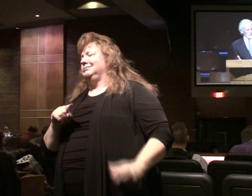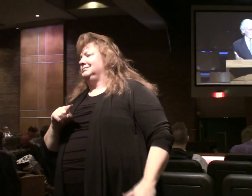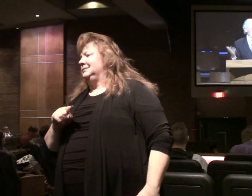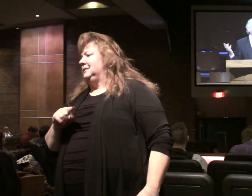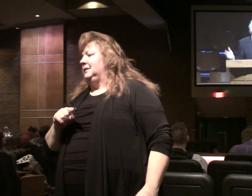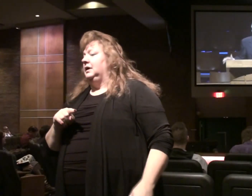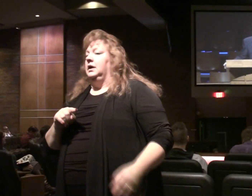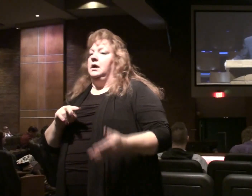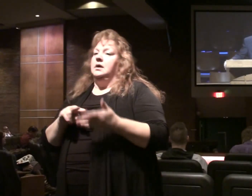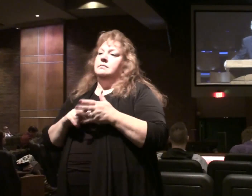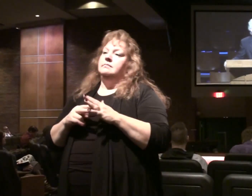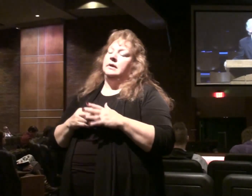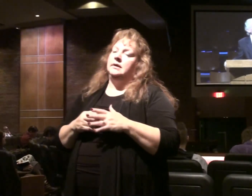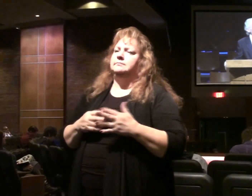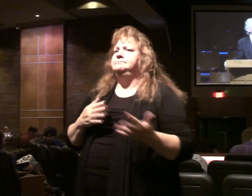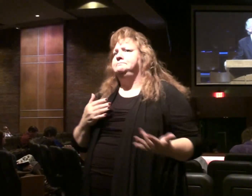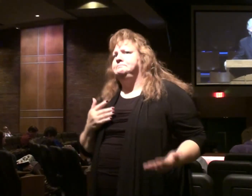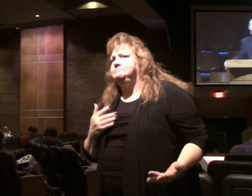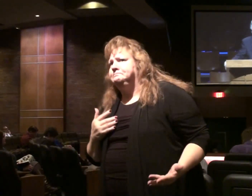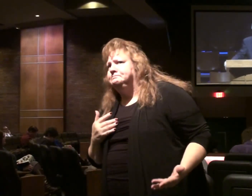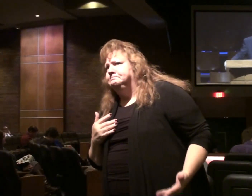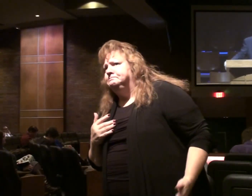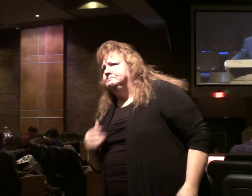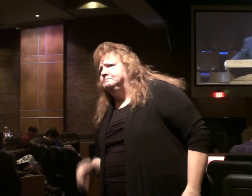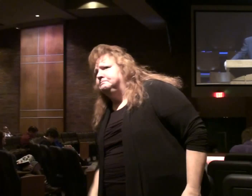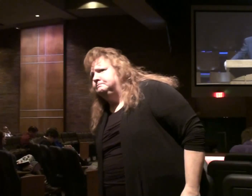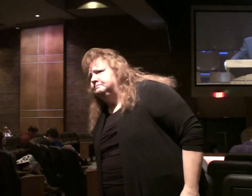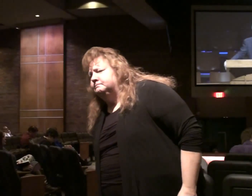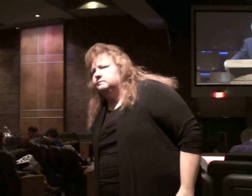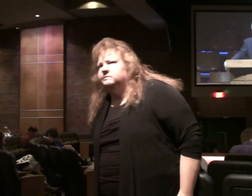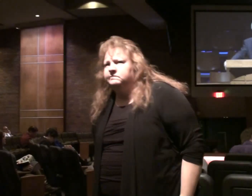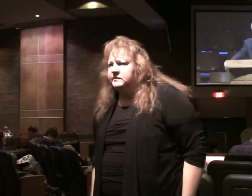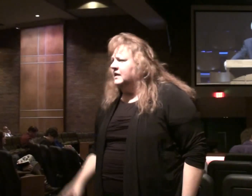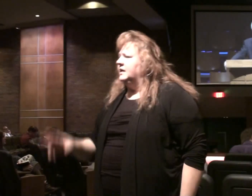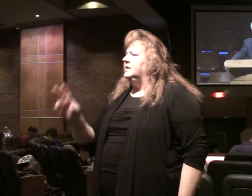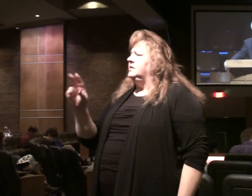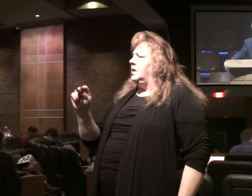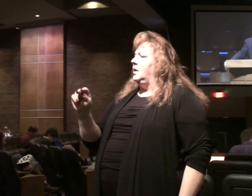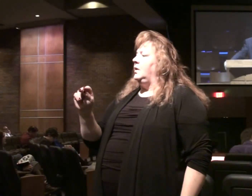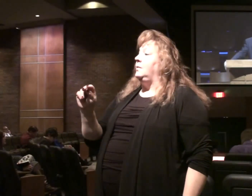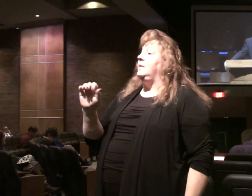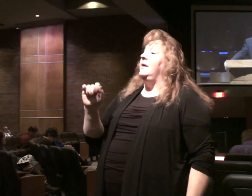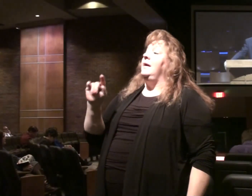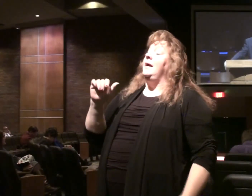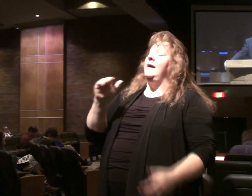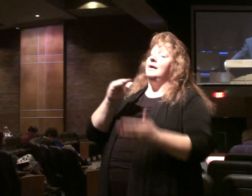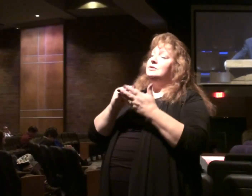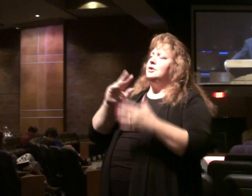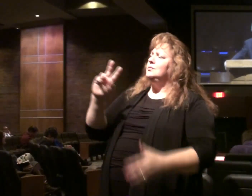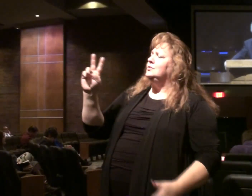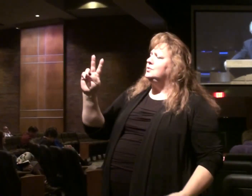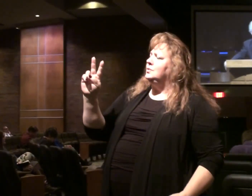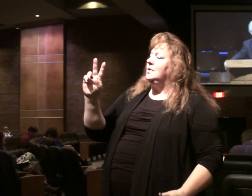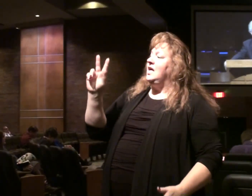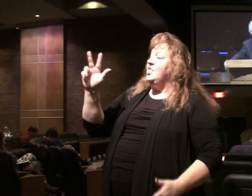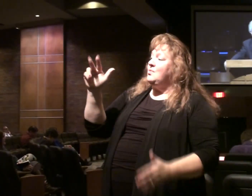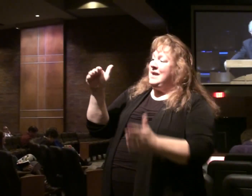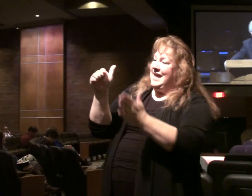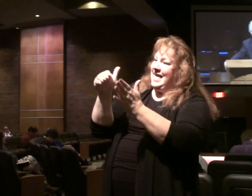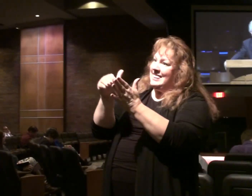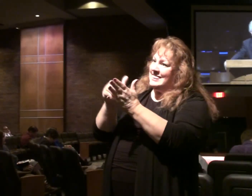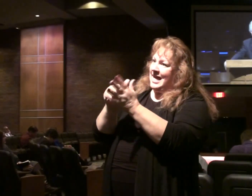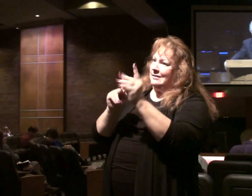This doesn't mean, well, then we'll have to wait till time passes. No, when we get to Acts chapter 2, what do they do? 3,000